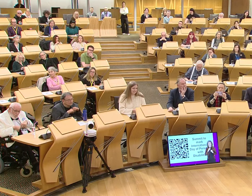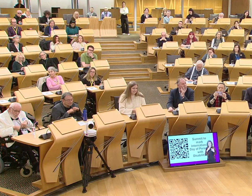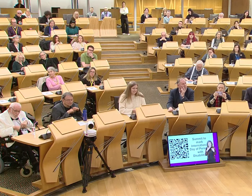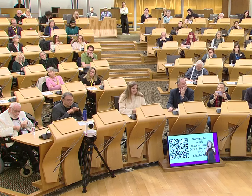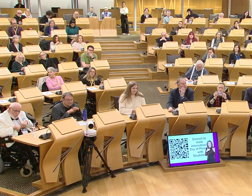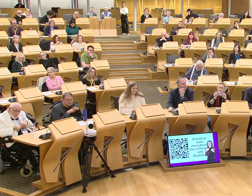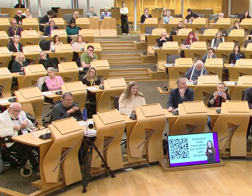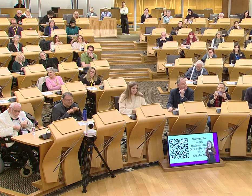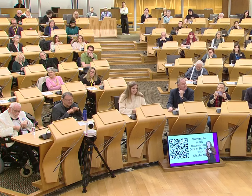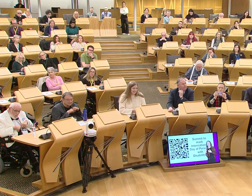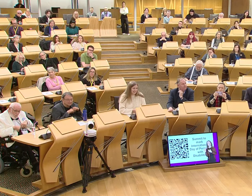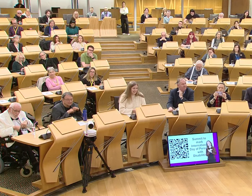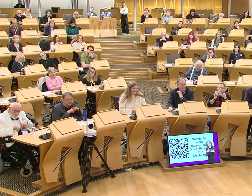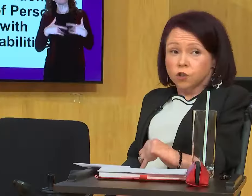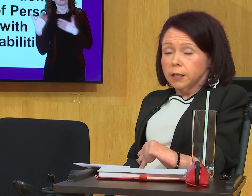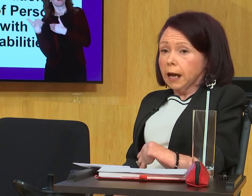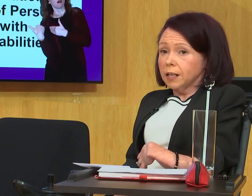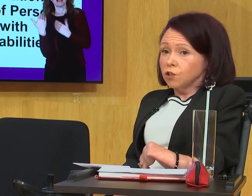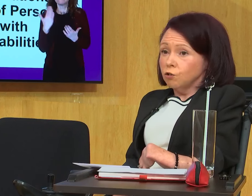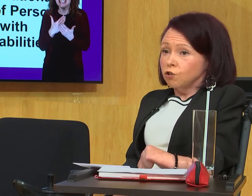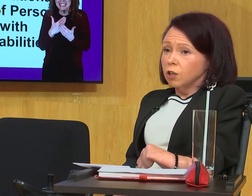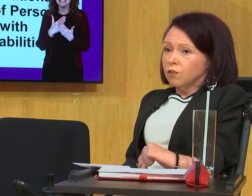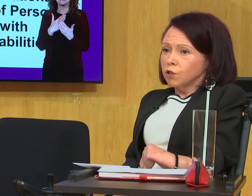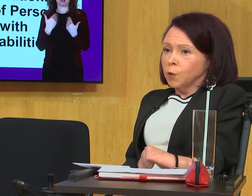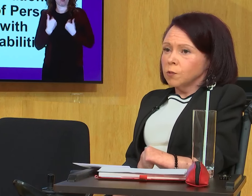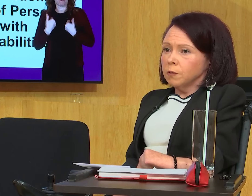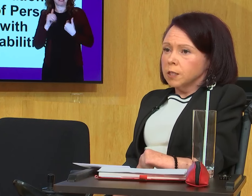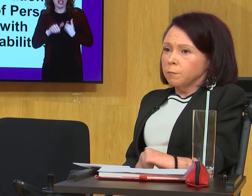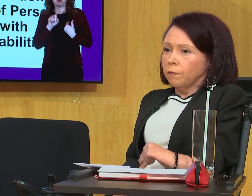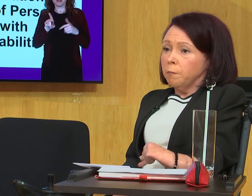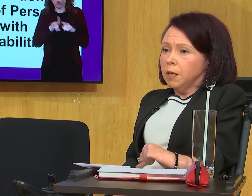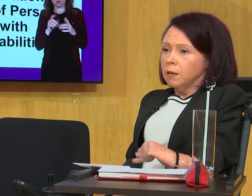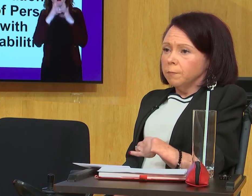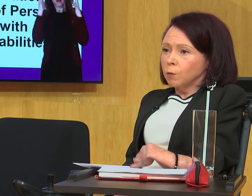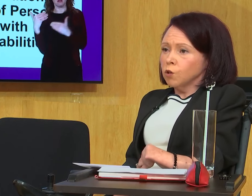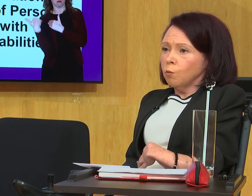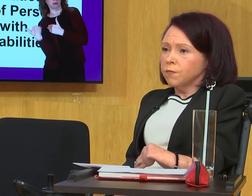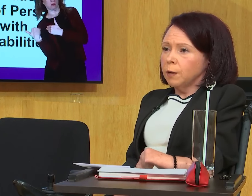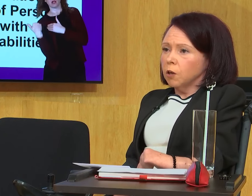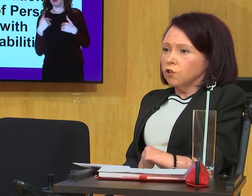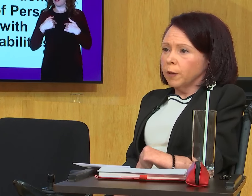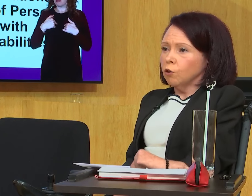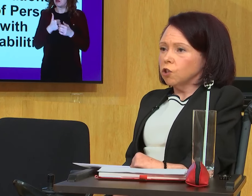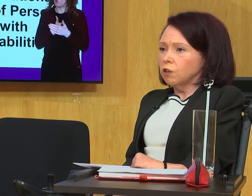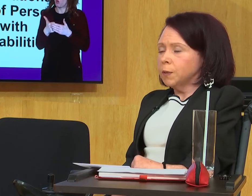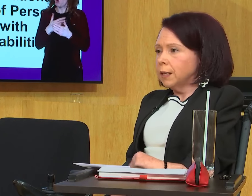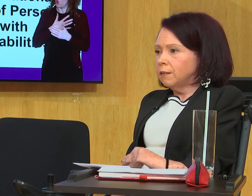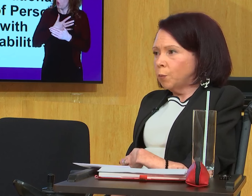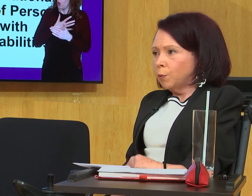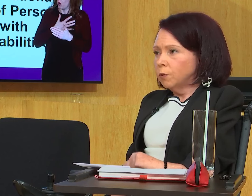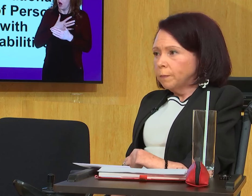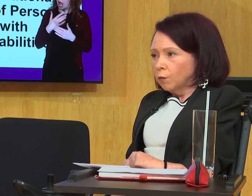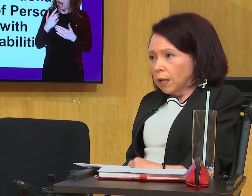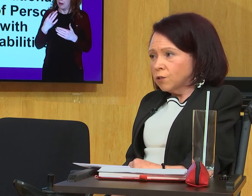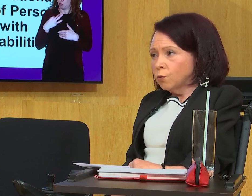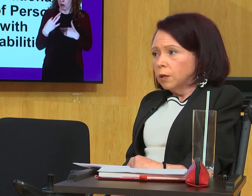responsibility, and so you should, because it is a privilege and a huge responsibility. But for me, it was always very much about not just representing the